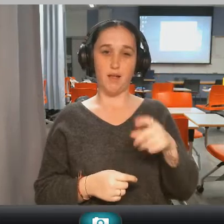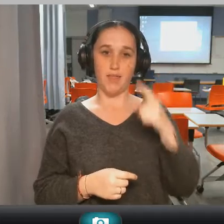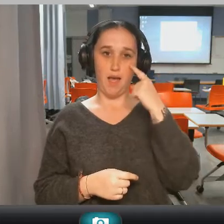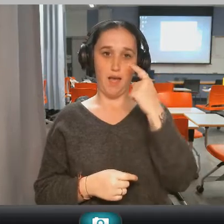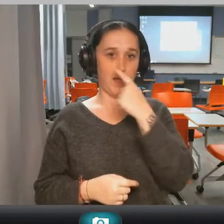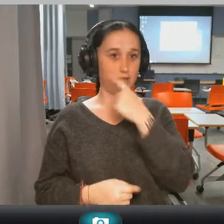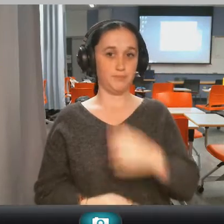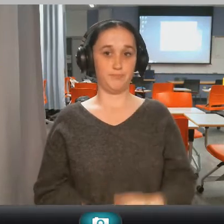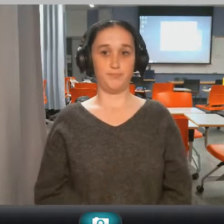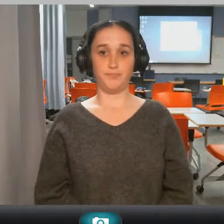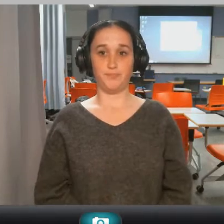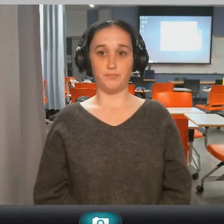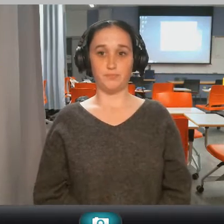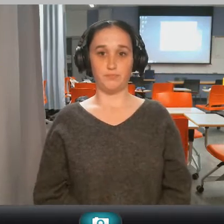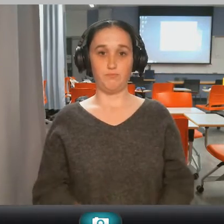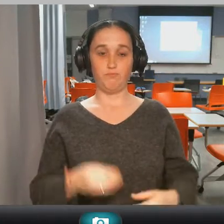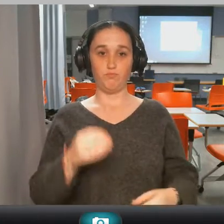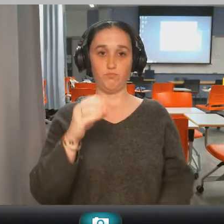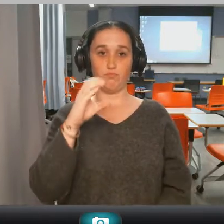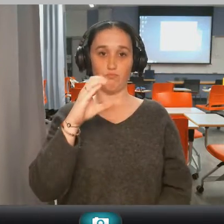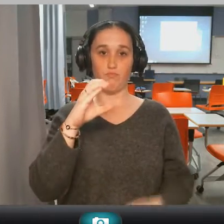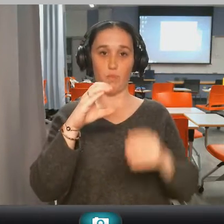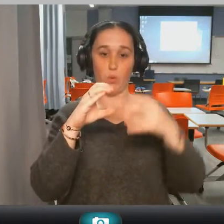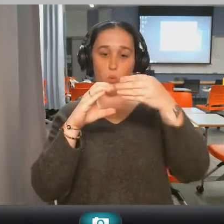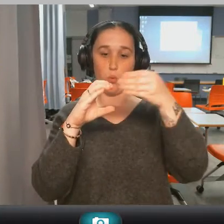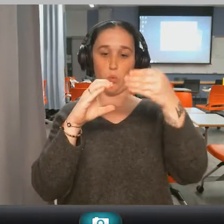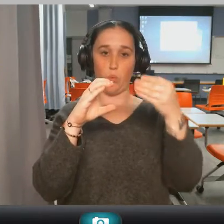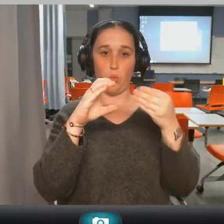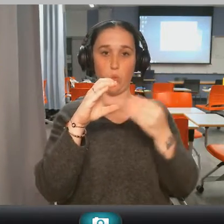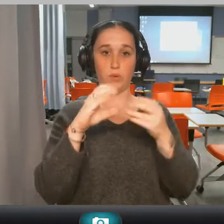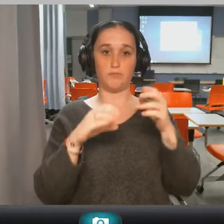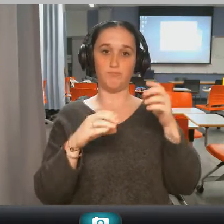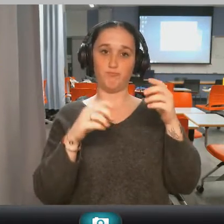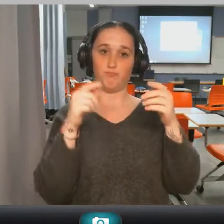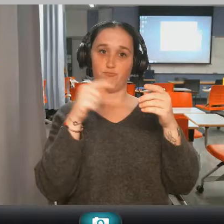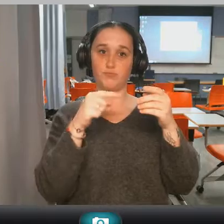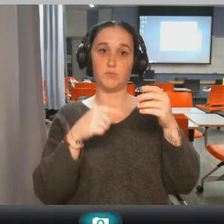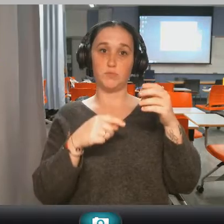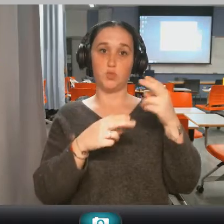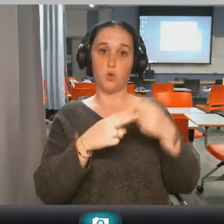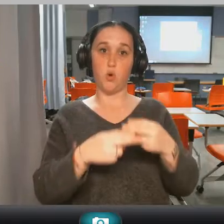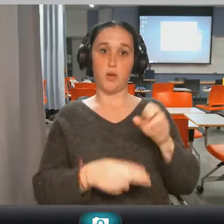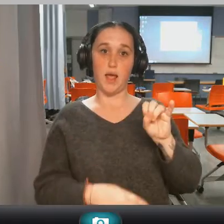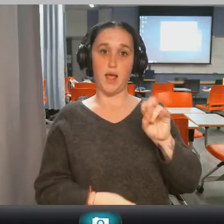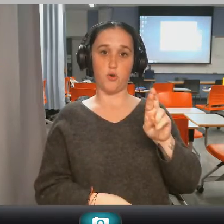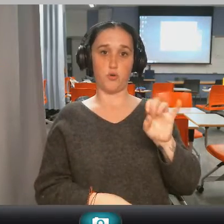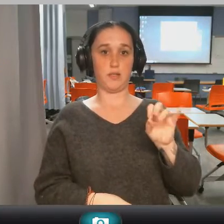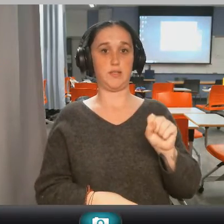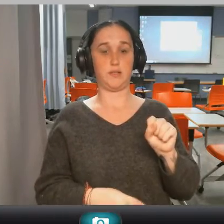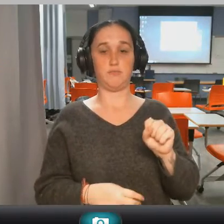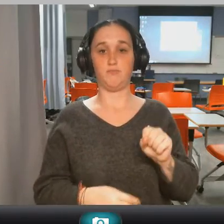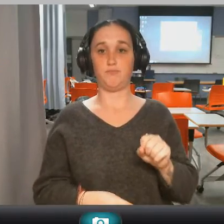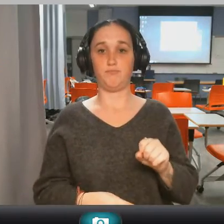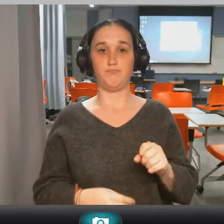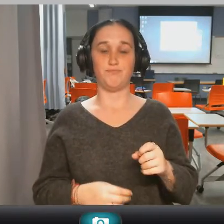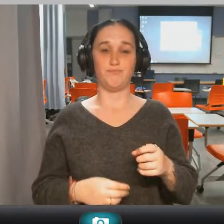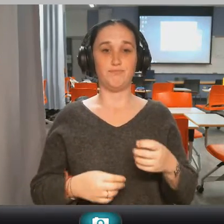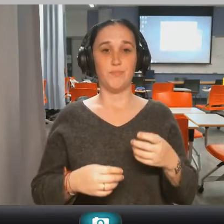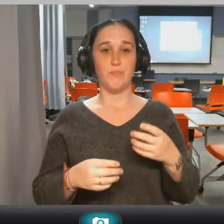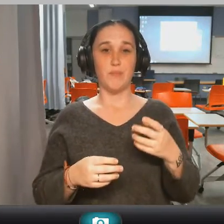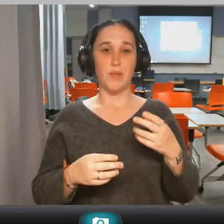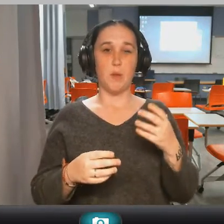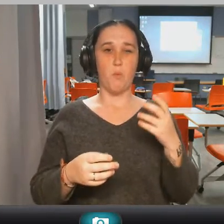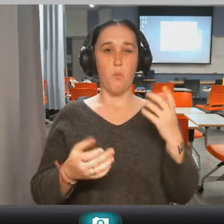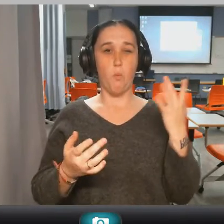main job of the pupil is to regulate how much light comes in and out of your eyes. So, if you